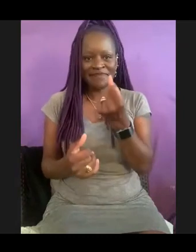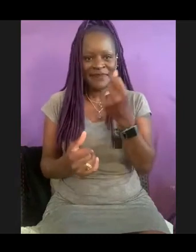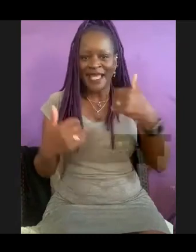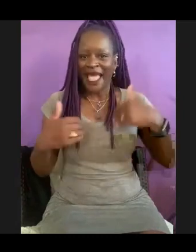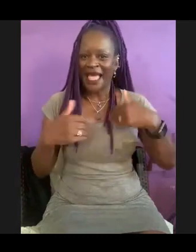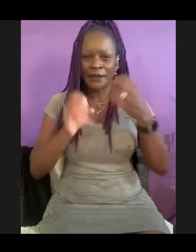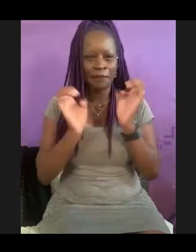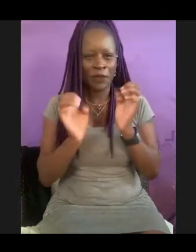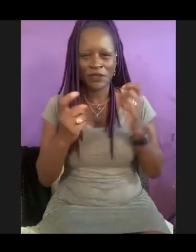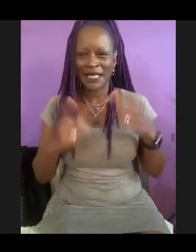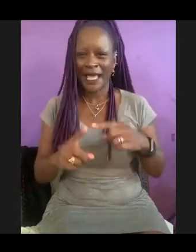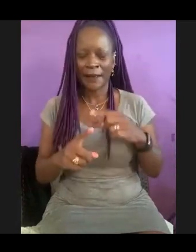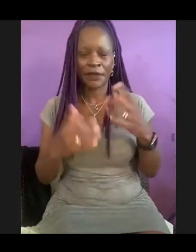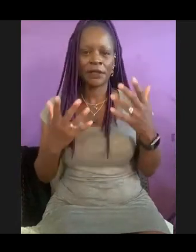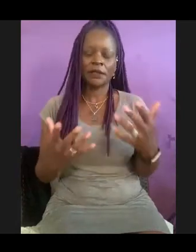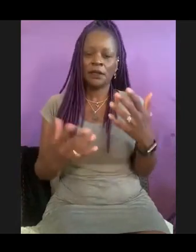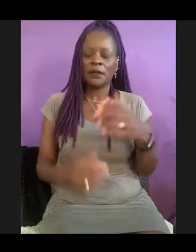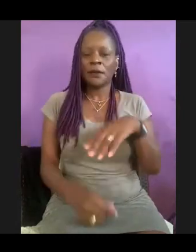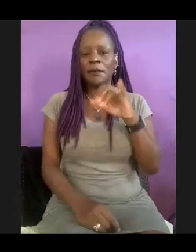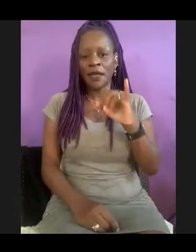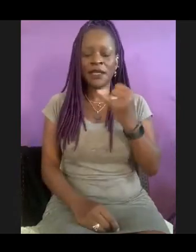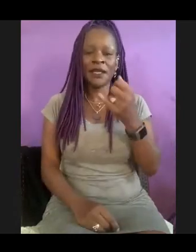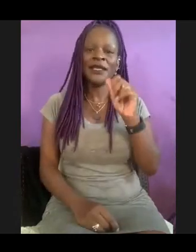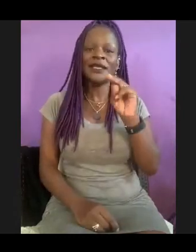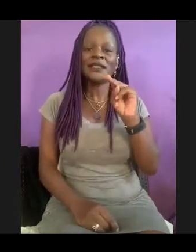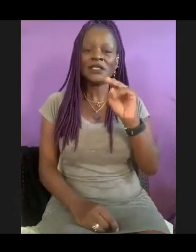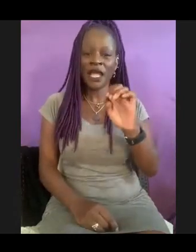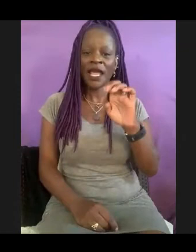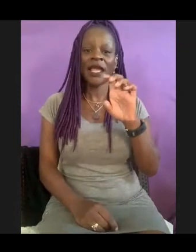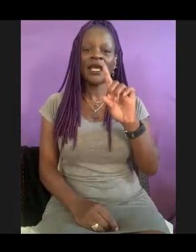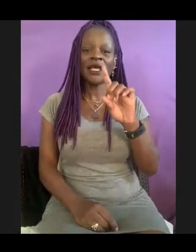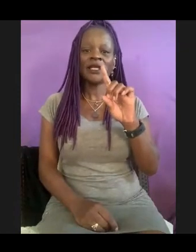Jane Dunhamn is a